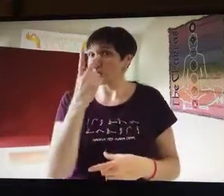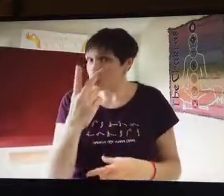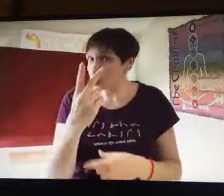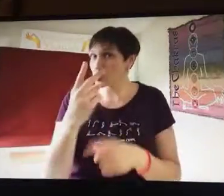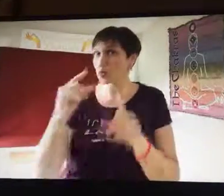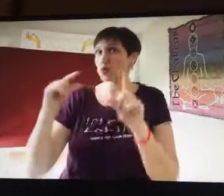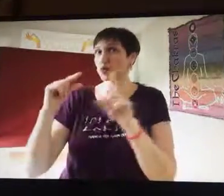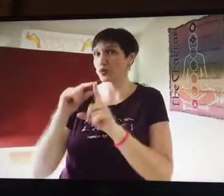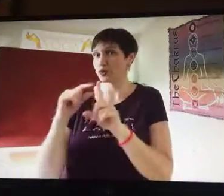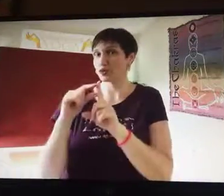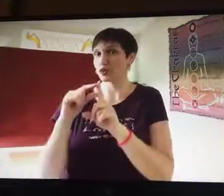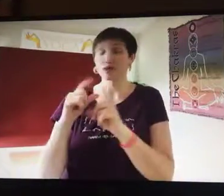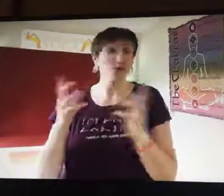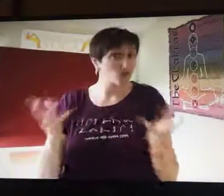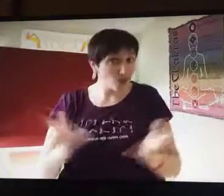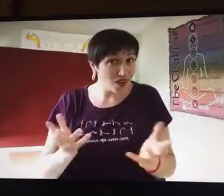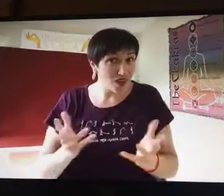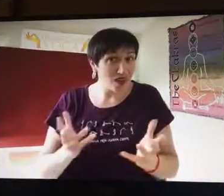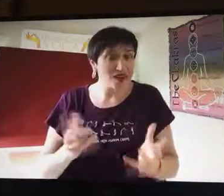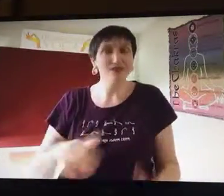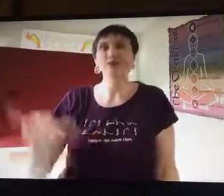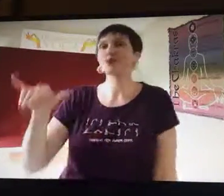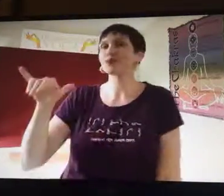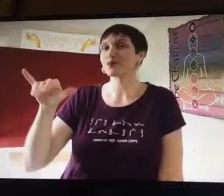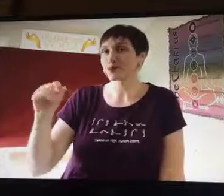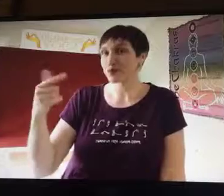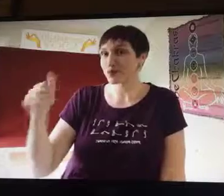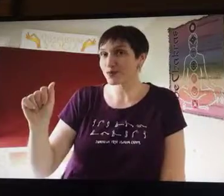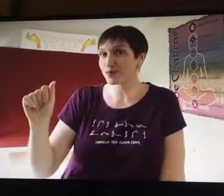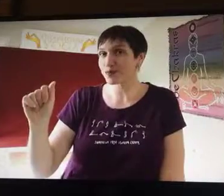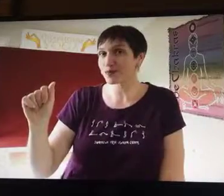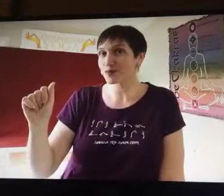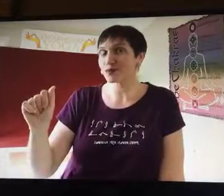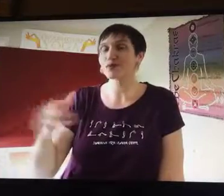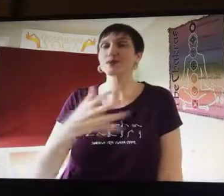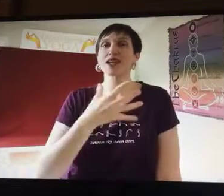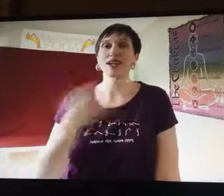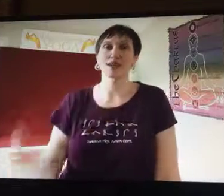the same sign for two words. First one is yoga,